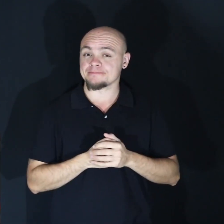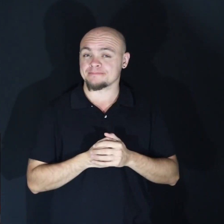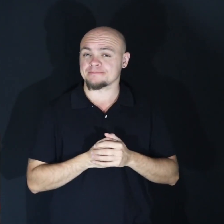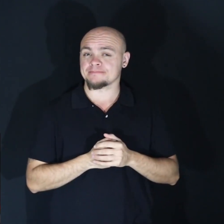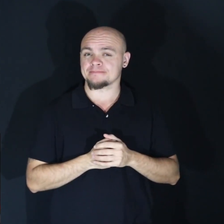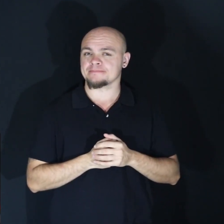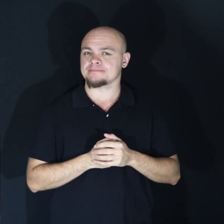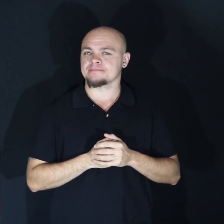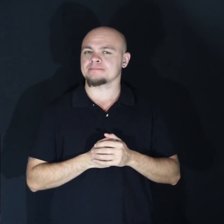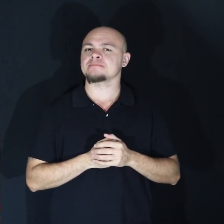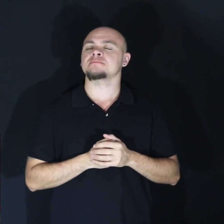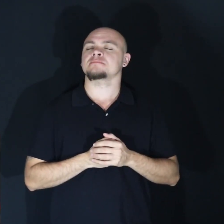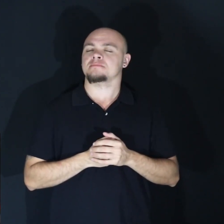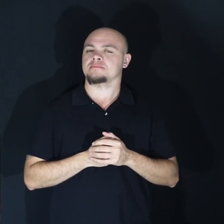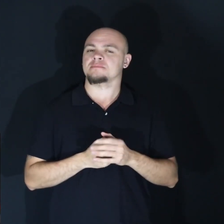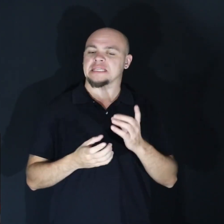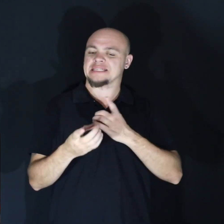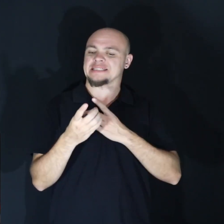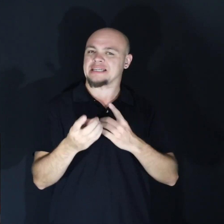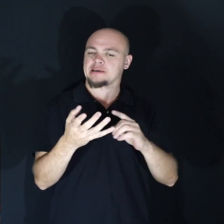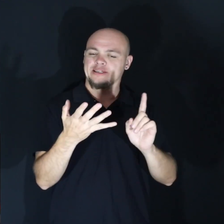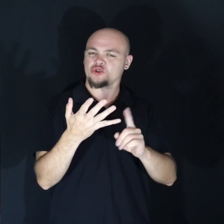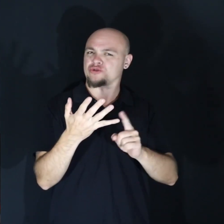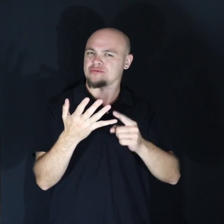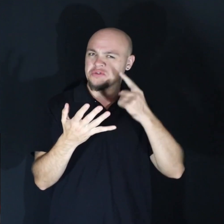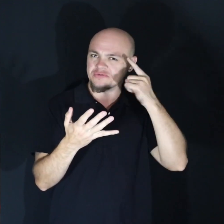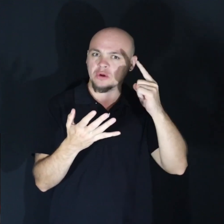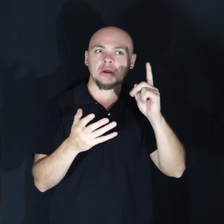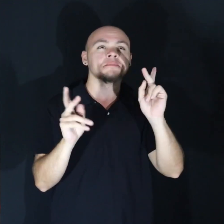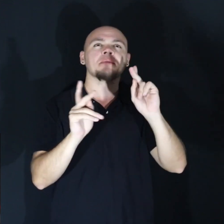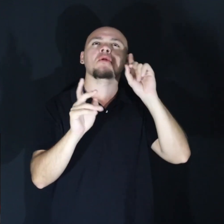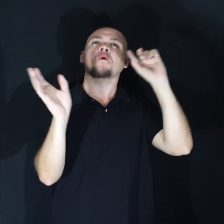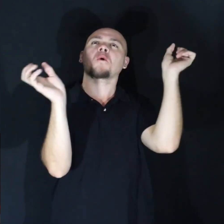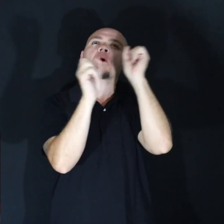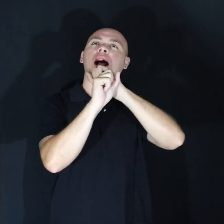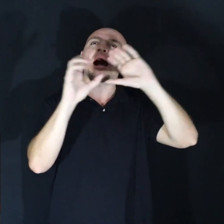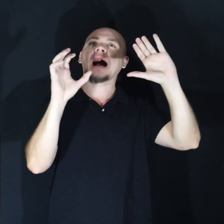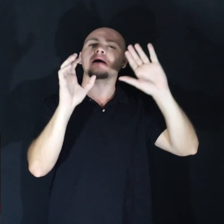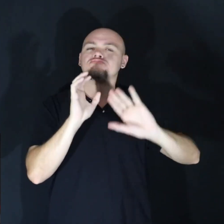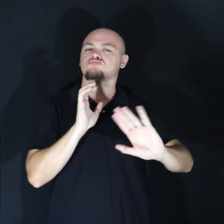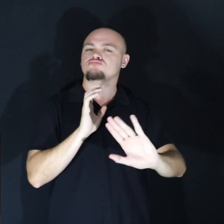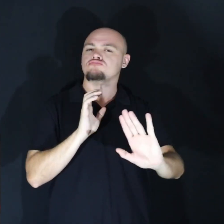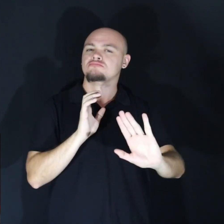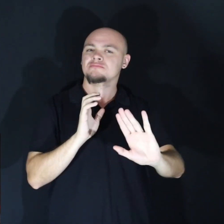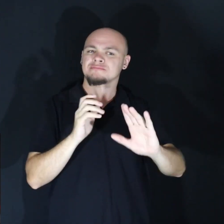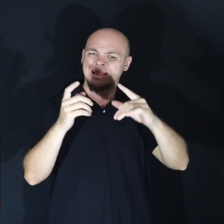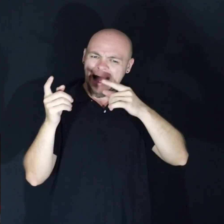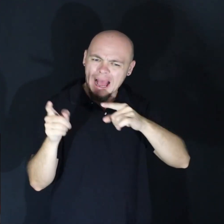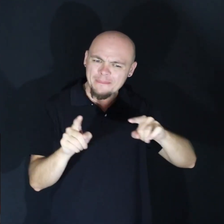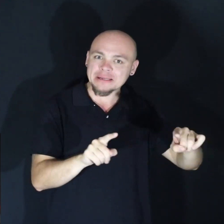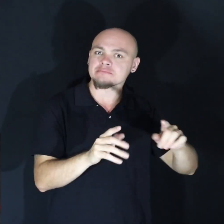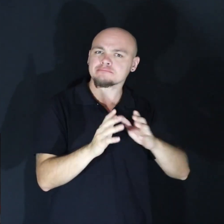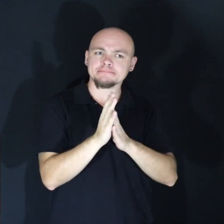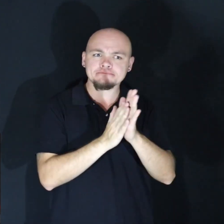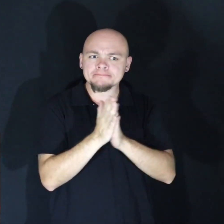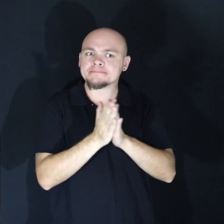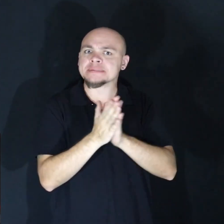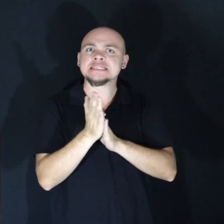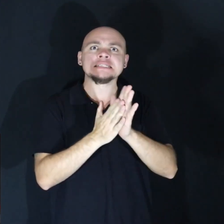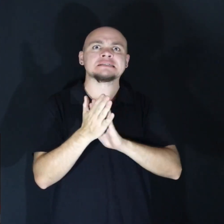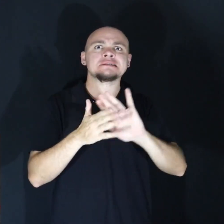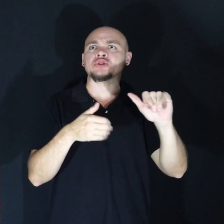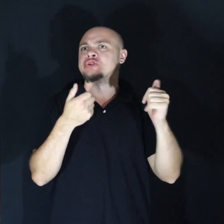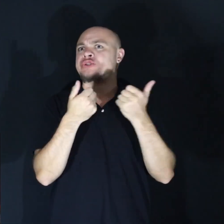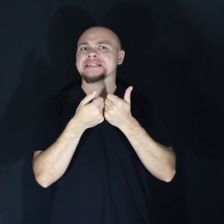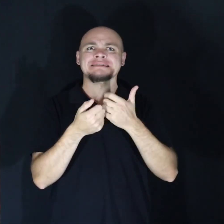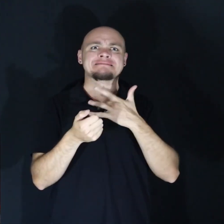The dedication sets us apart from those who merely dream to those who actually make things happen and keeps us motivated when faced with